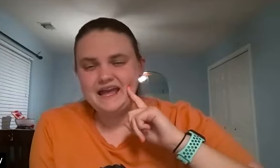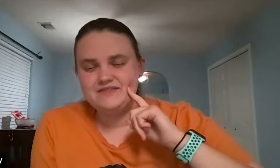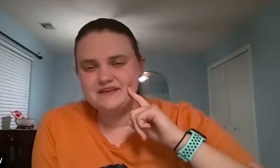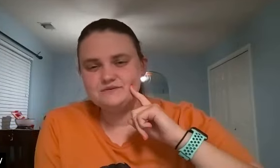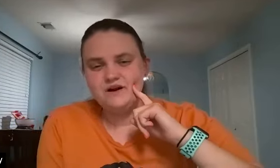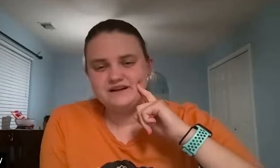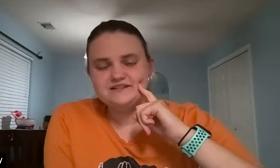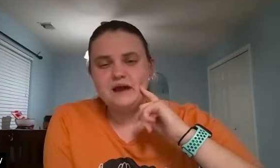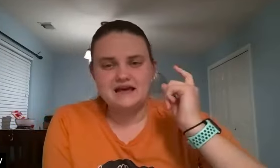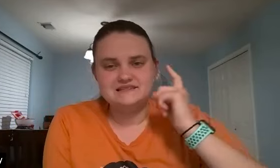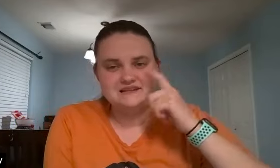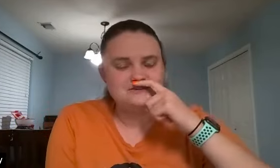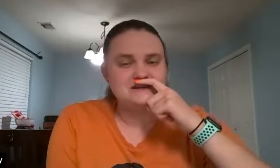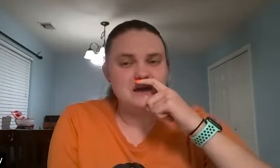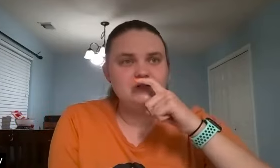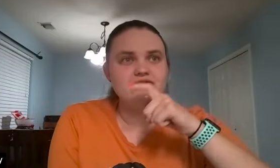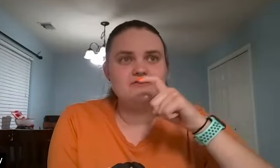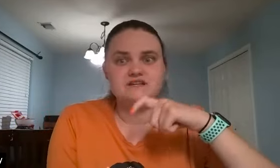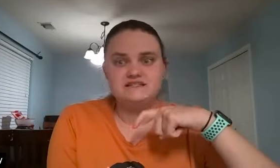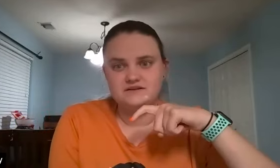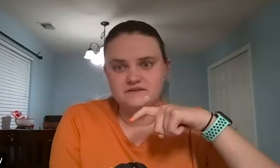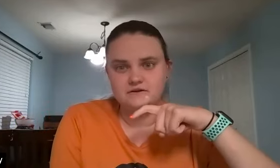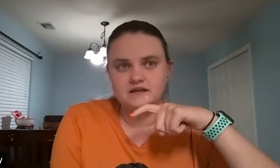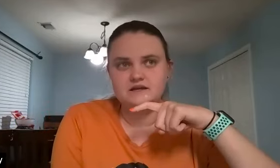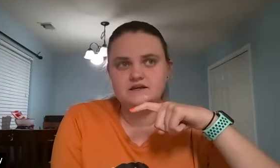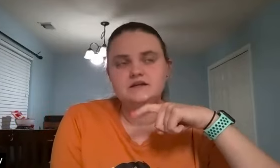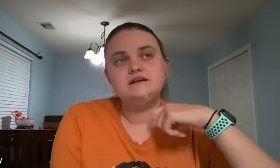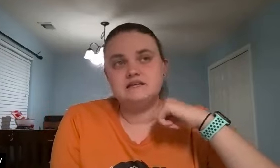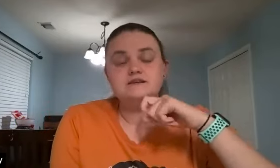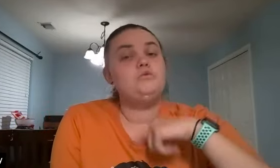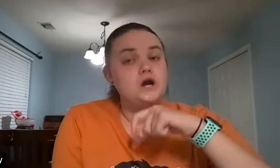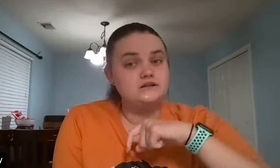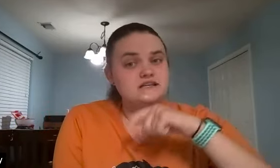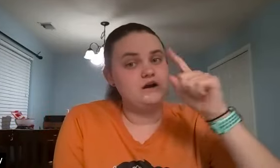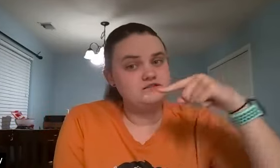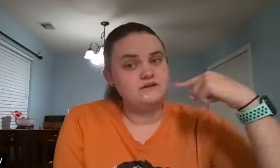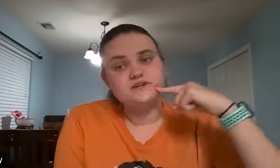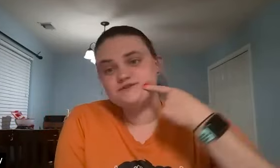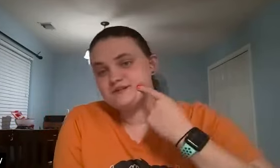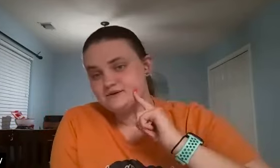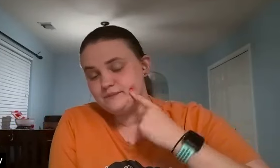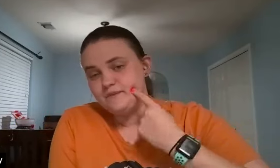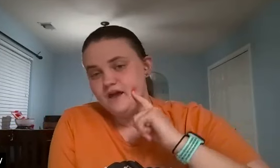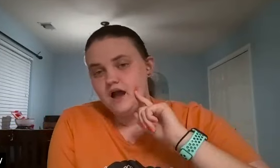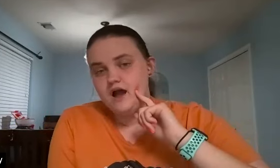And this one also has, there's a couple of other signs that are words that also can be used with this one.